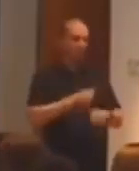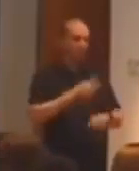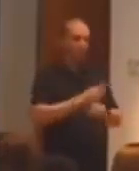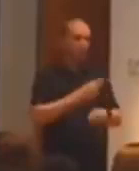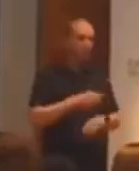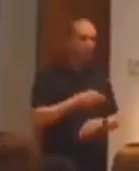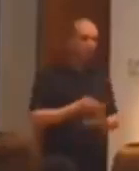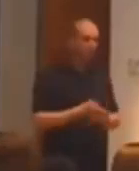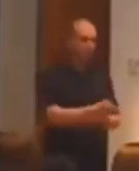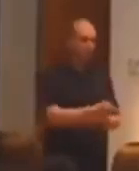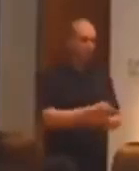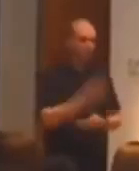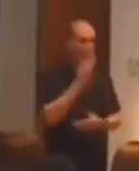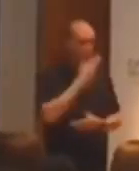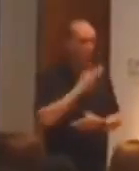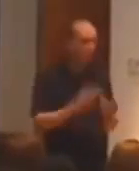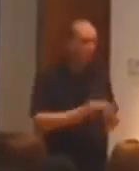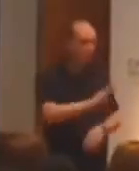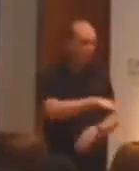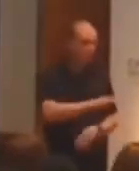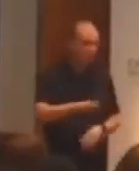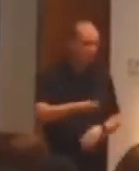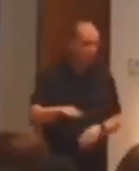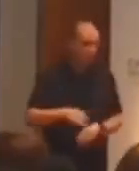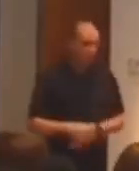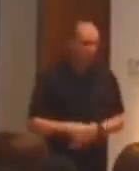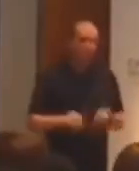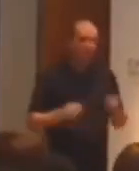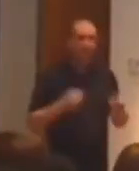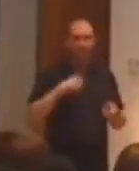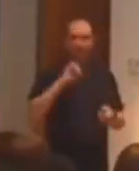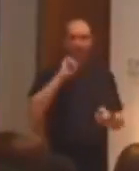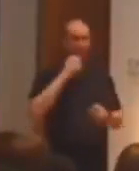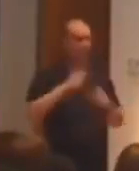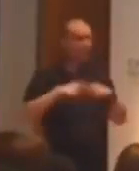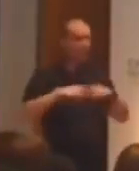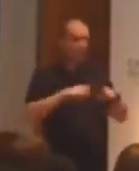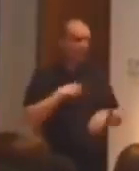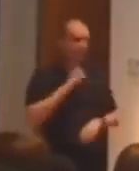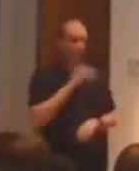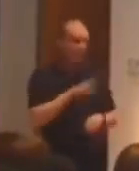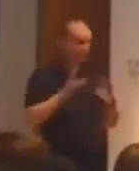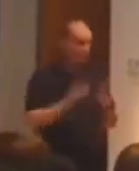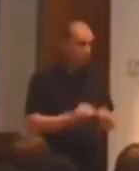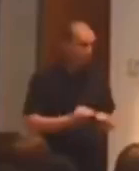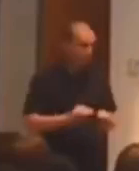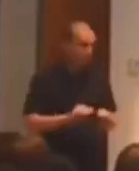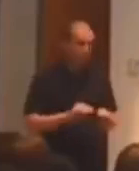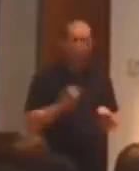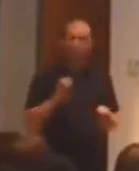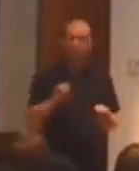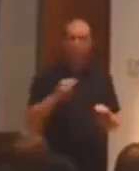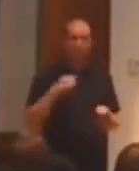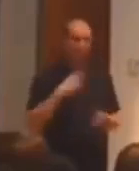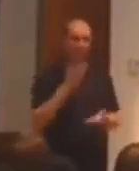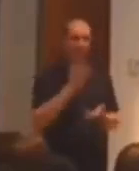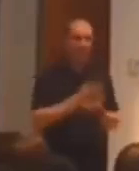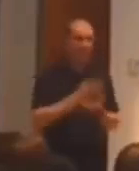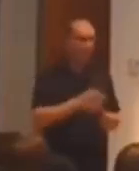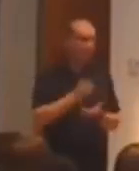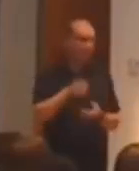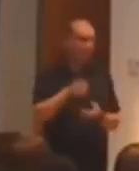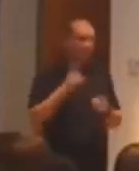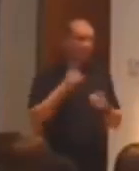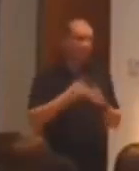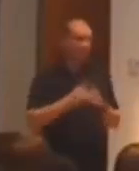Yes, on the internet, that's fine. Right, so to continue, I'm not going to be stopped. So that's presented as a perfectly valid sexual practice. Anal